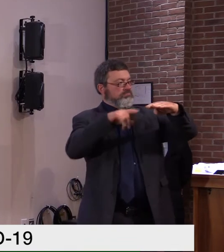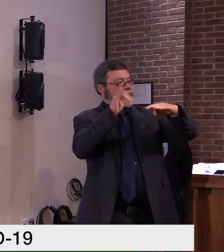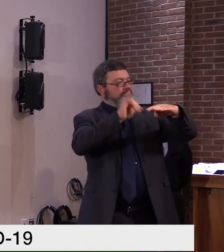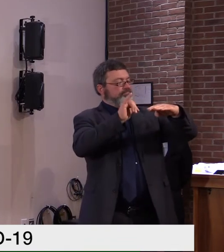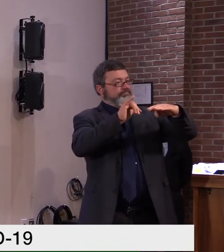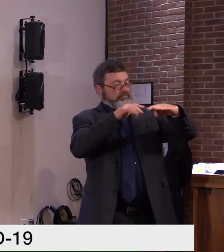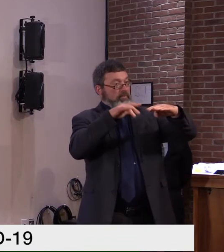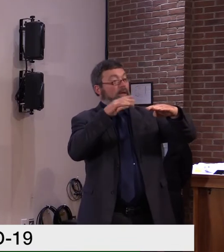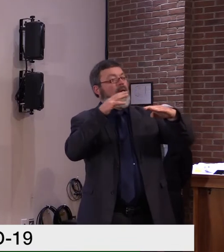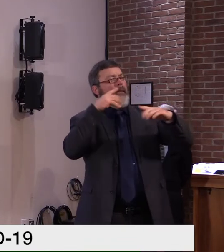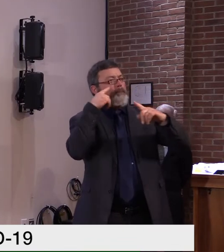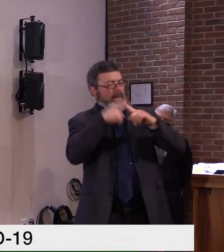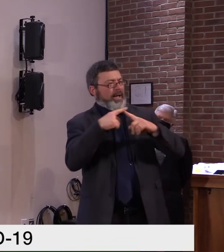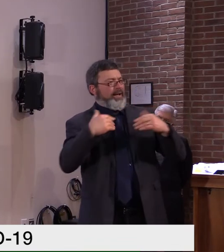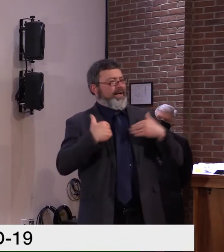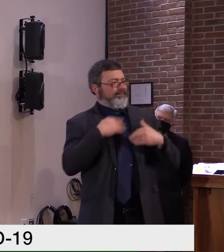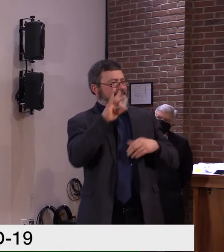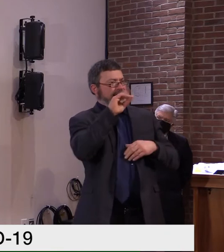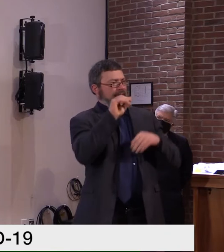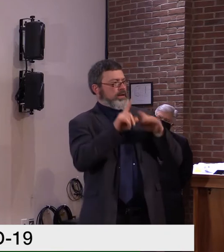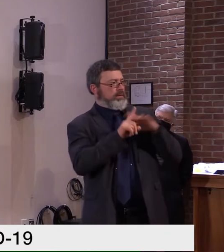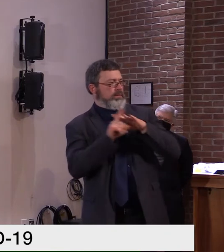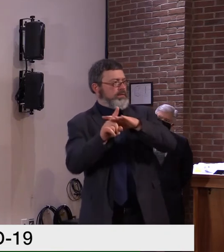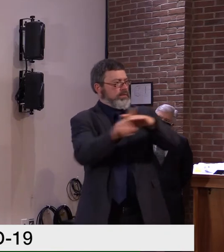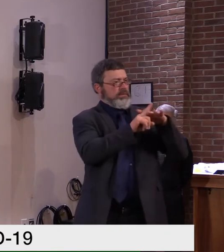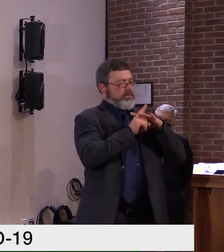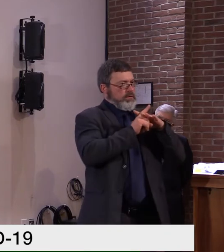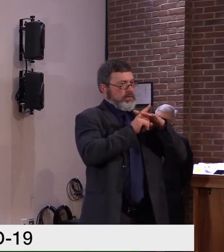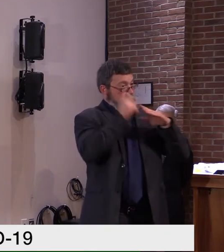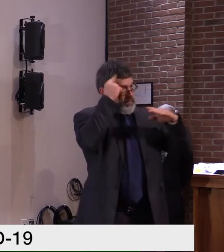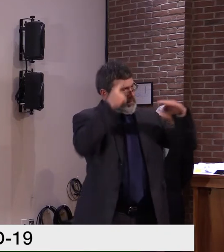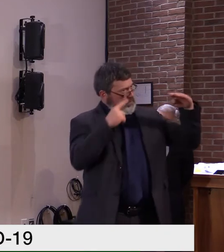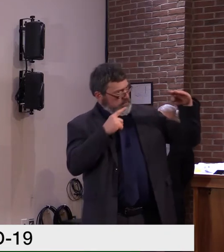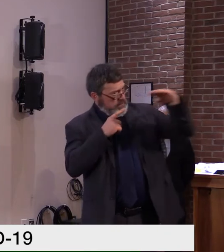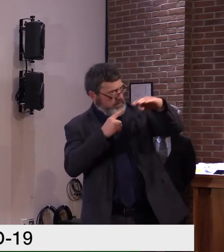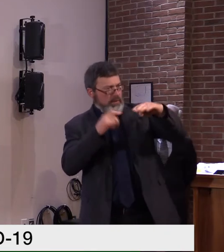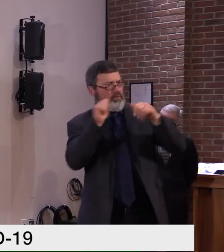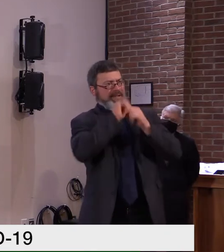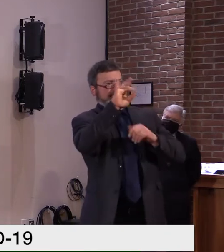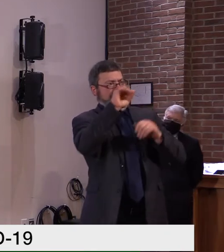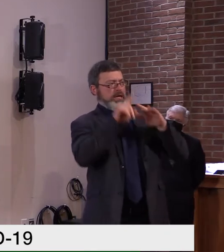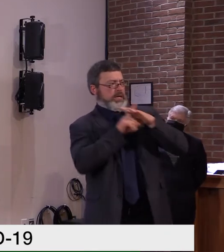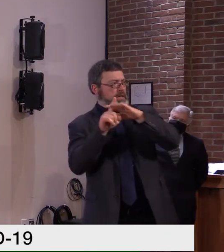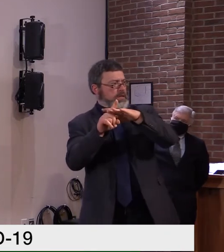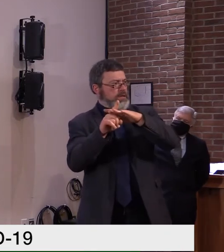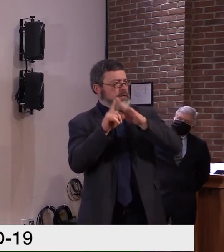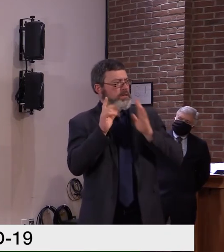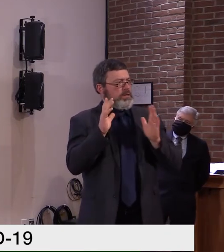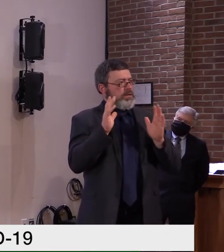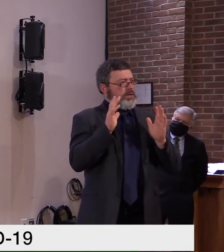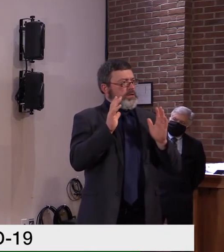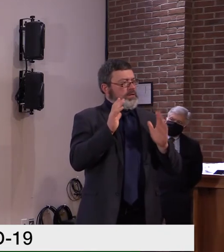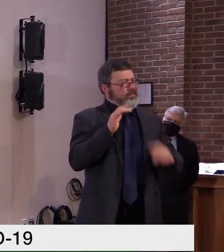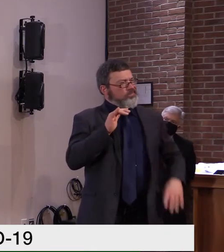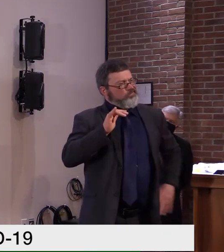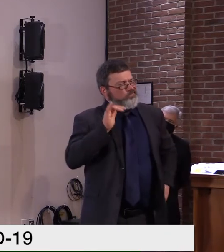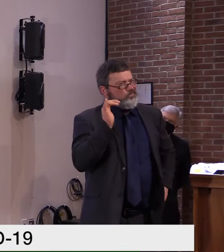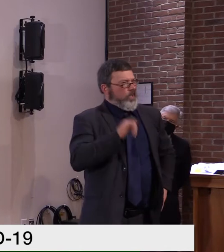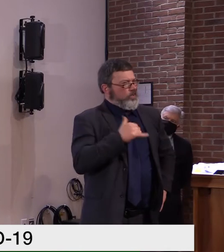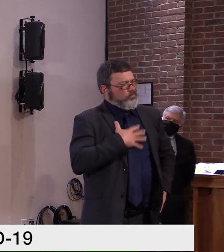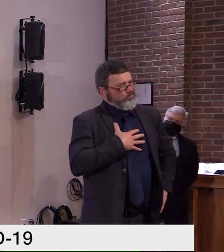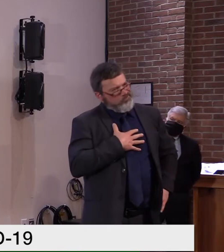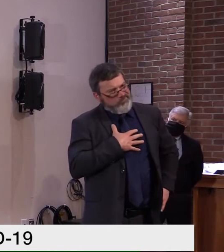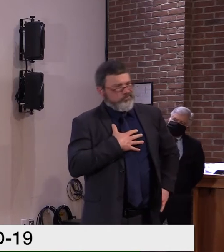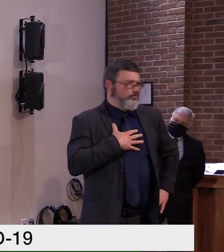something, it wasn't increasing. That's not a good place to start out on in anticipation of the next